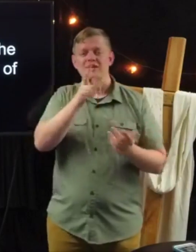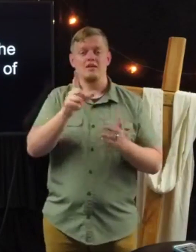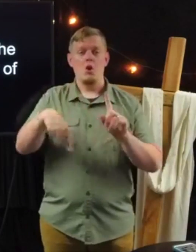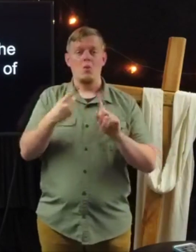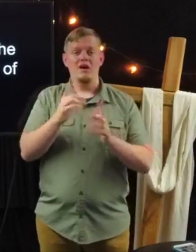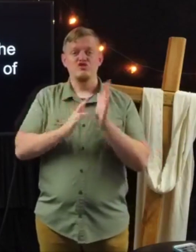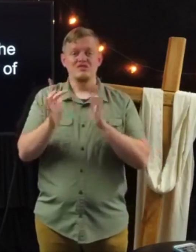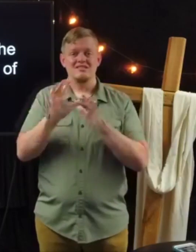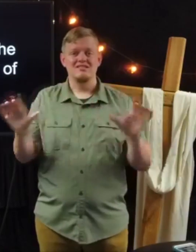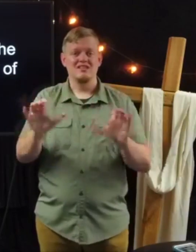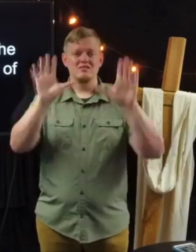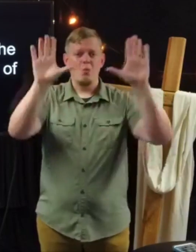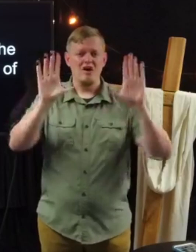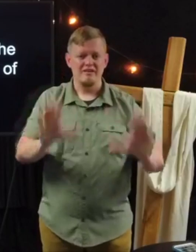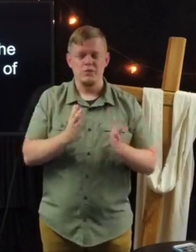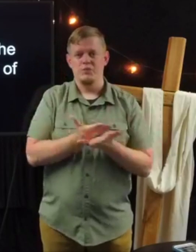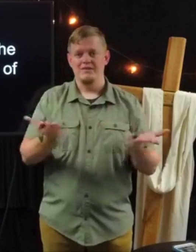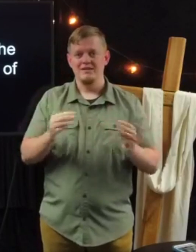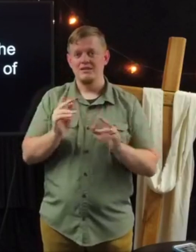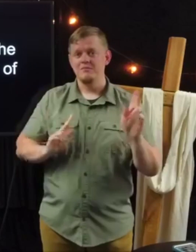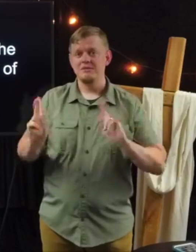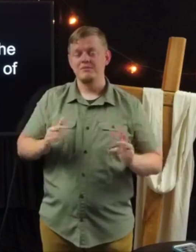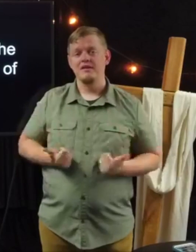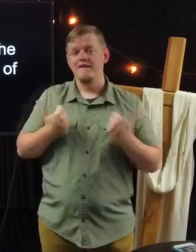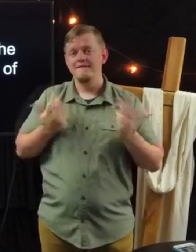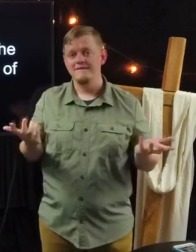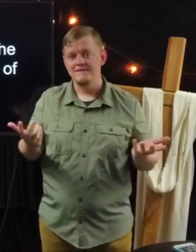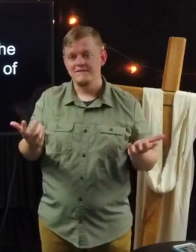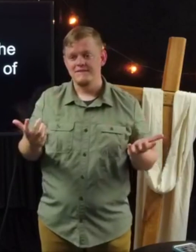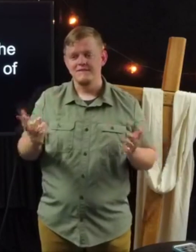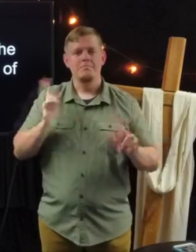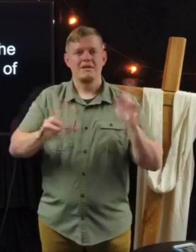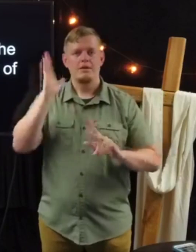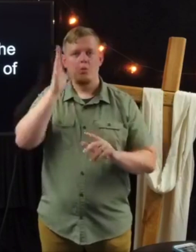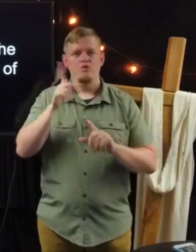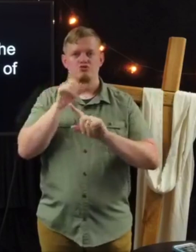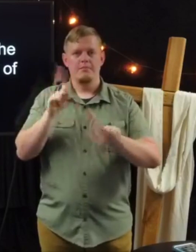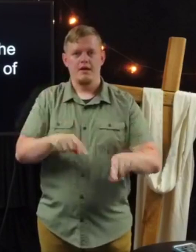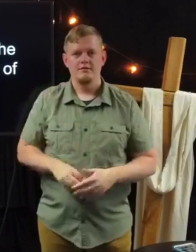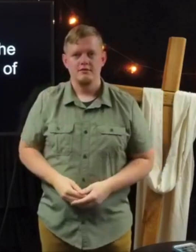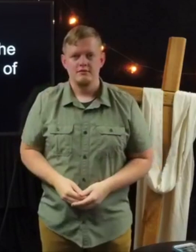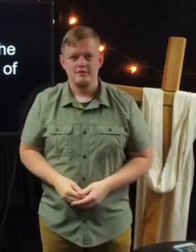So really, when Jesus does wonderful things in people's lives, people will respond.